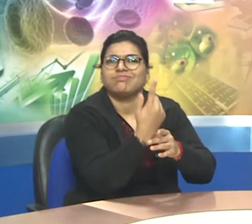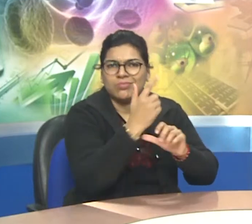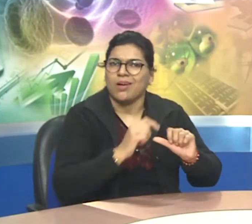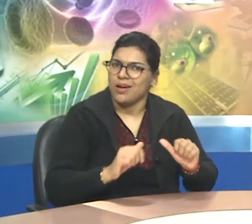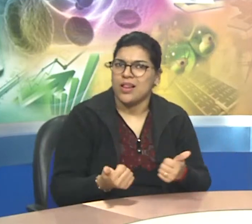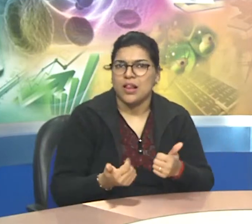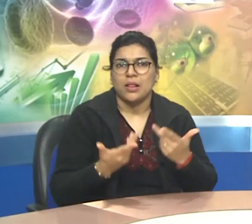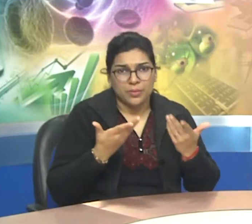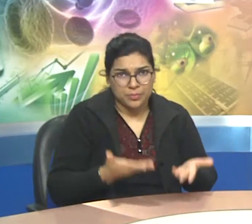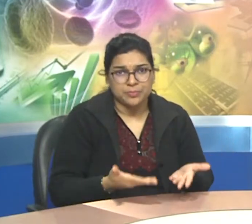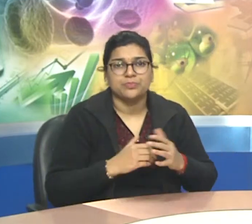leftover foods,